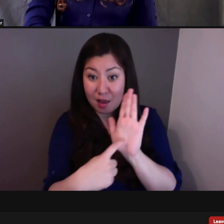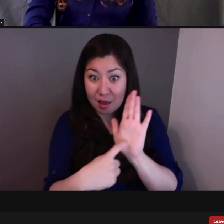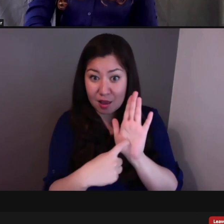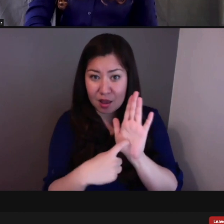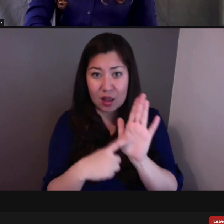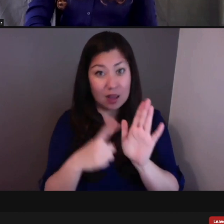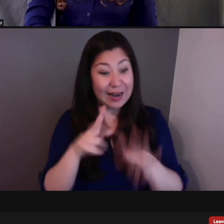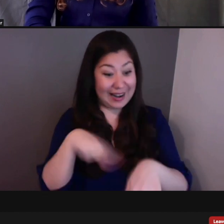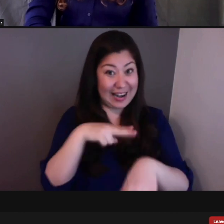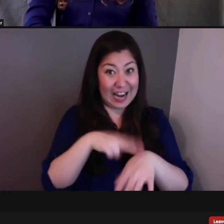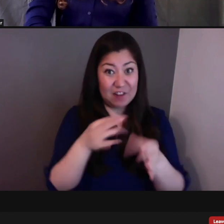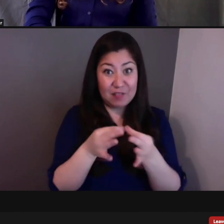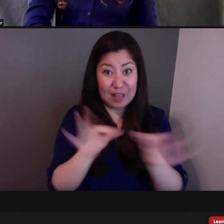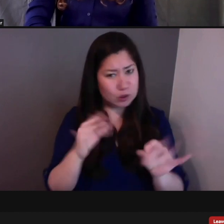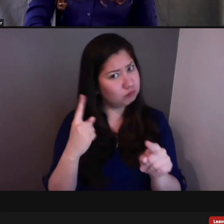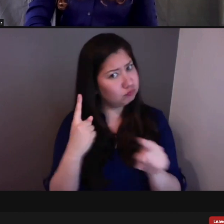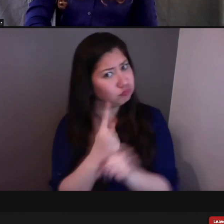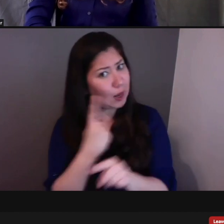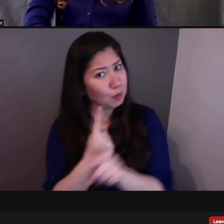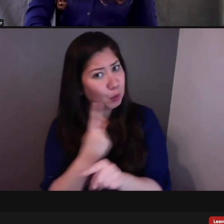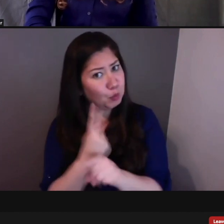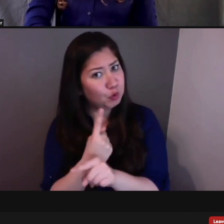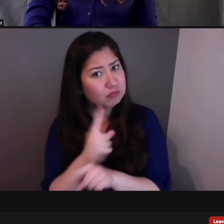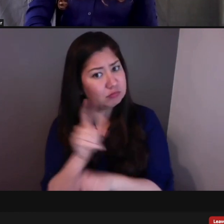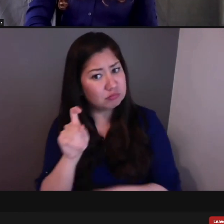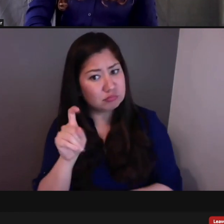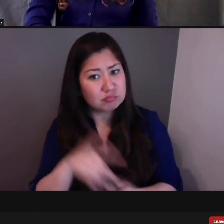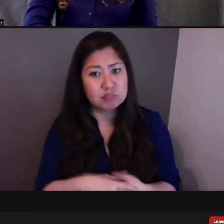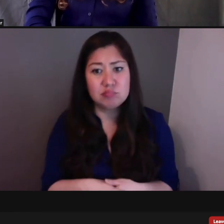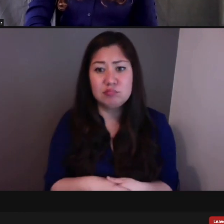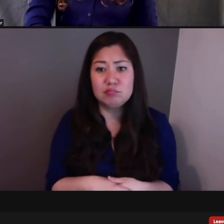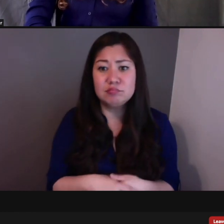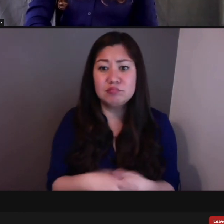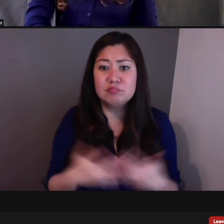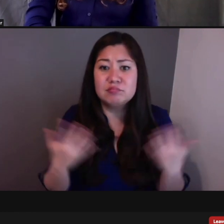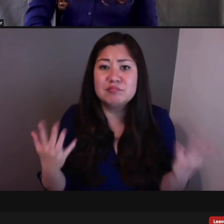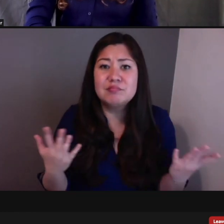our sign progression typically happened in English word order.